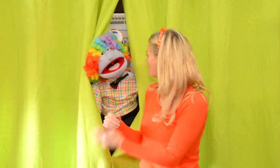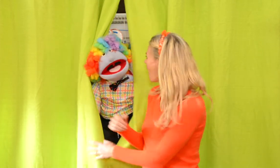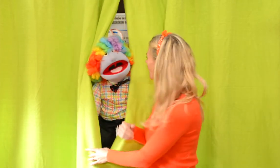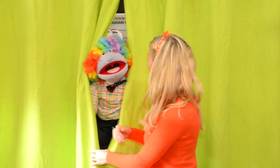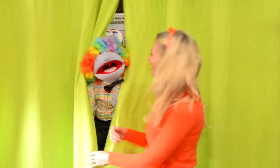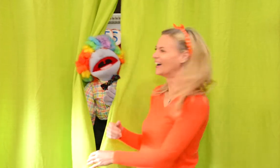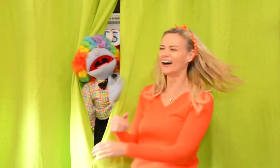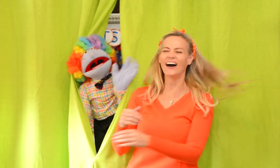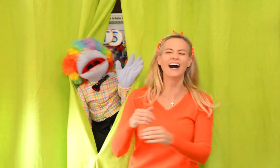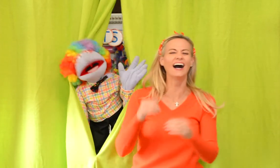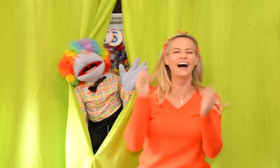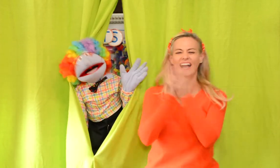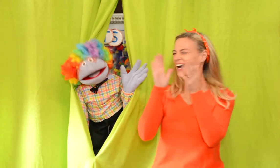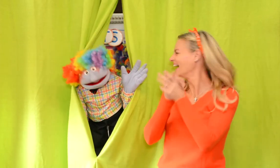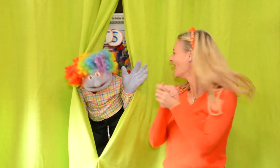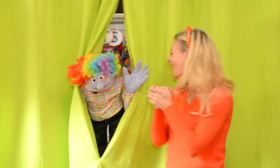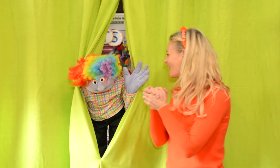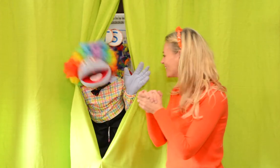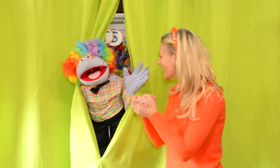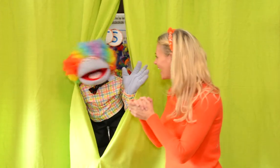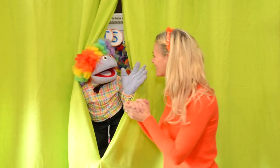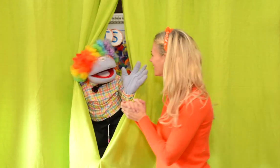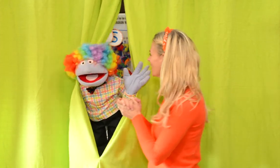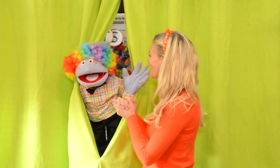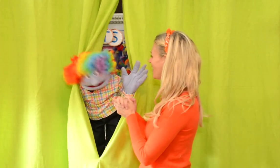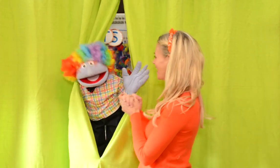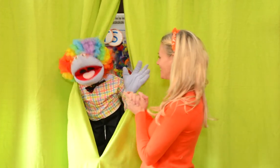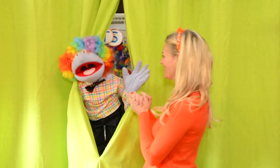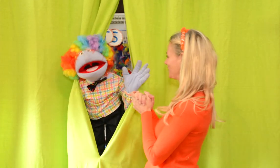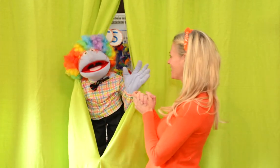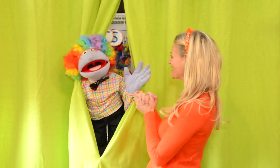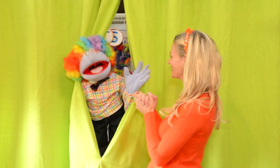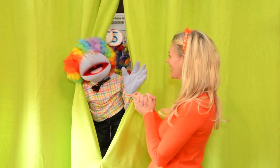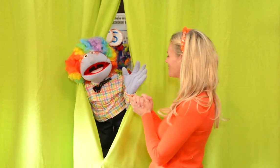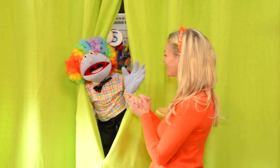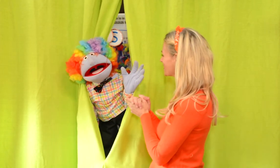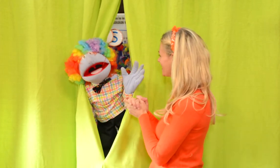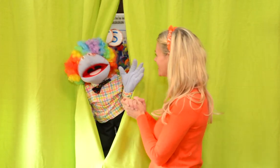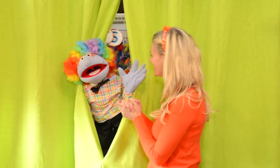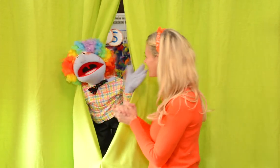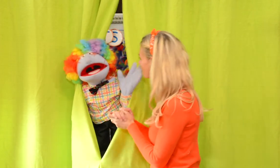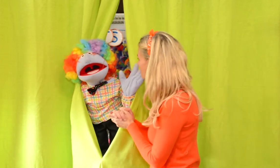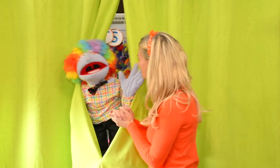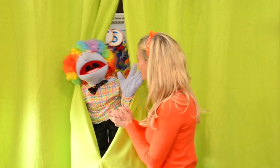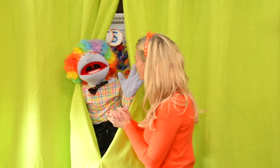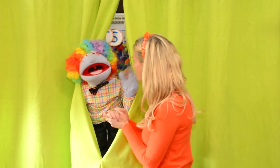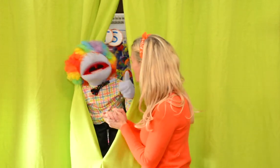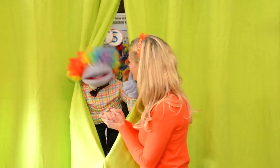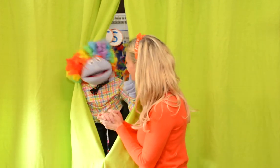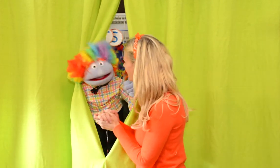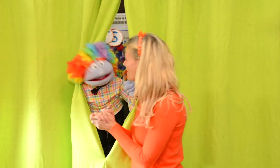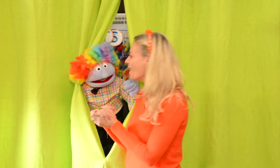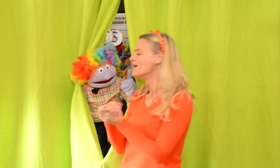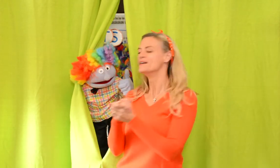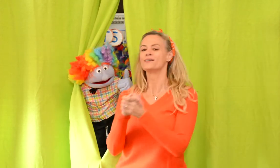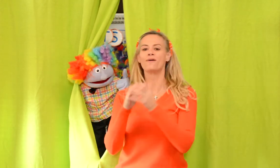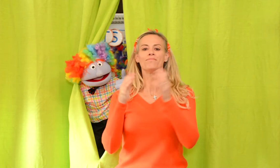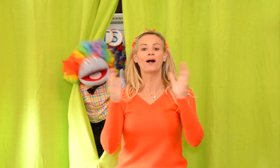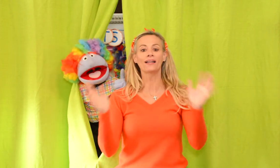Paulie! Oh my gosh, that's the funniest wig I've ever seen. Is that from our dress-up box? So Paulie and I